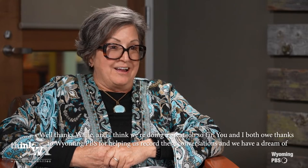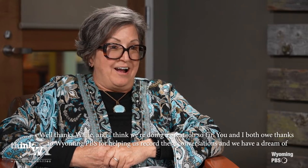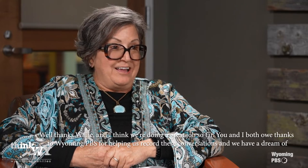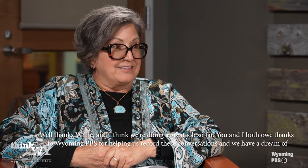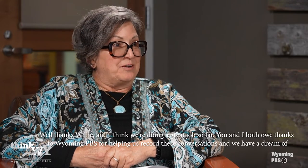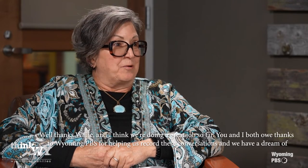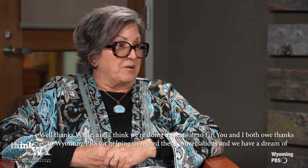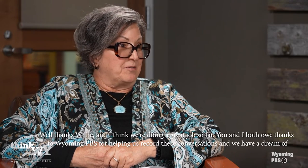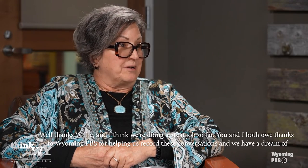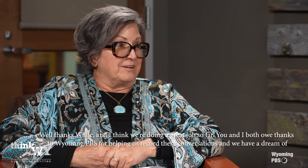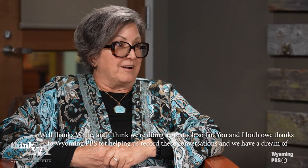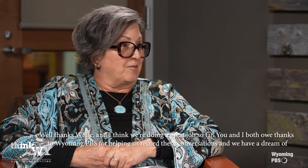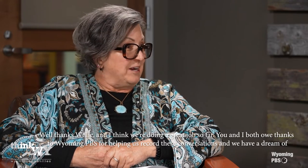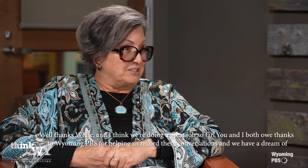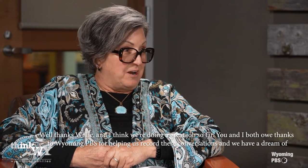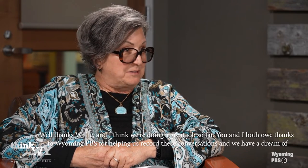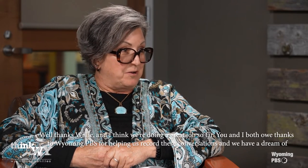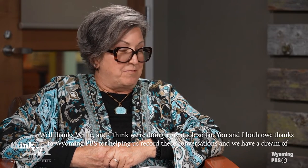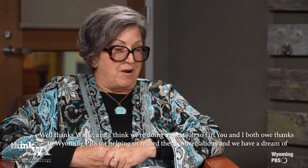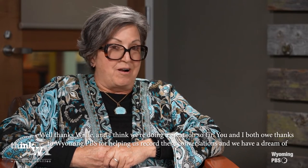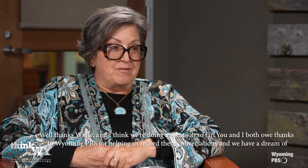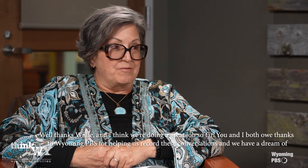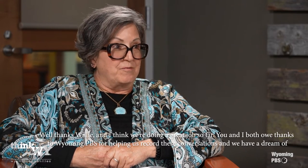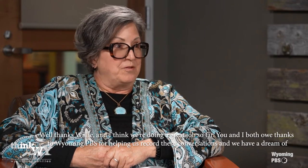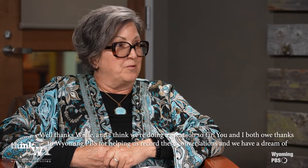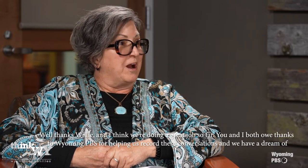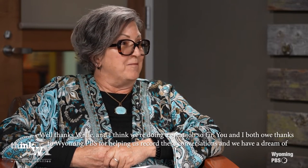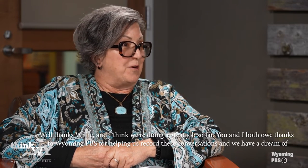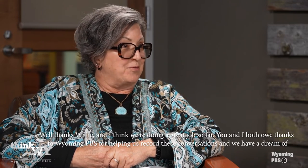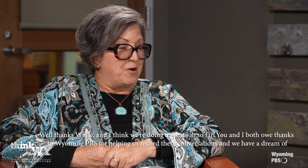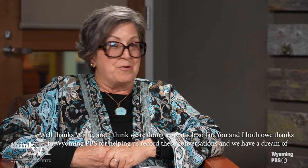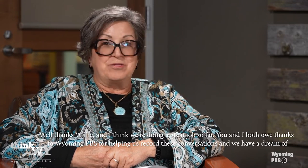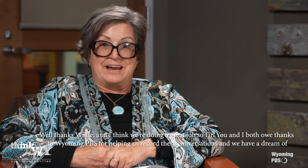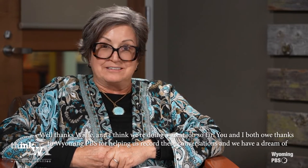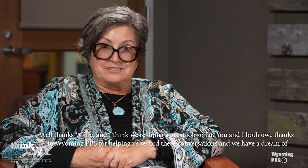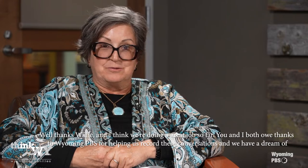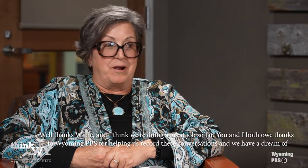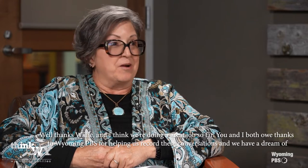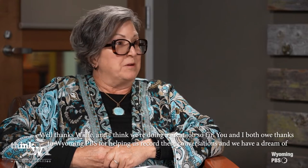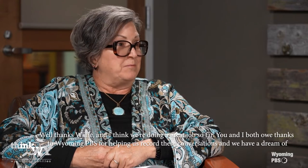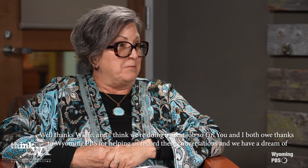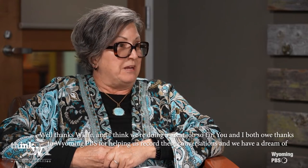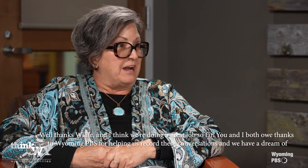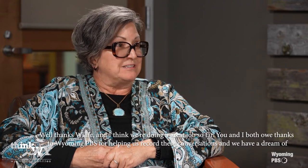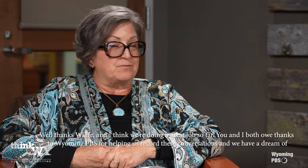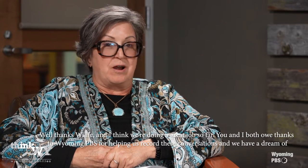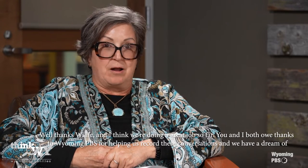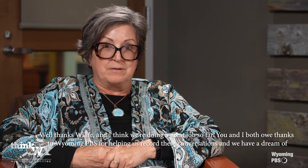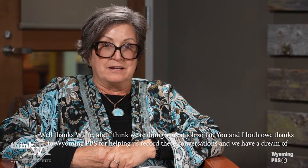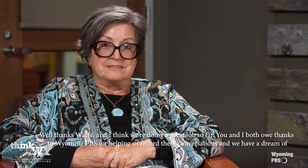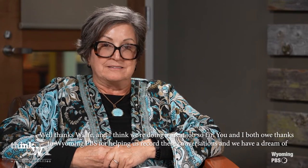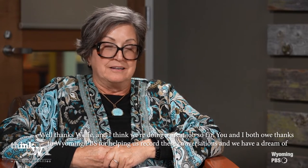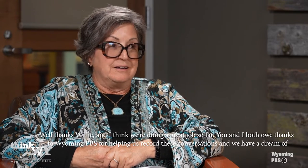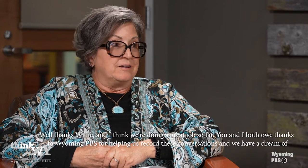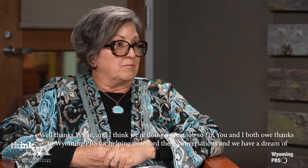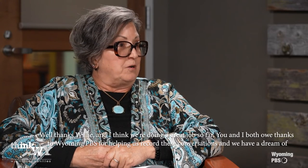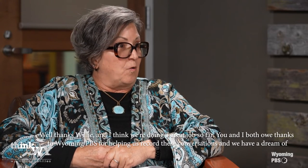I think we're doing a great job so far. You and I both owe thanks to Wyoming PBS for helping us